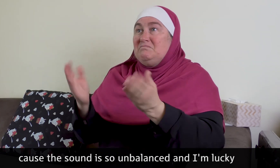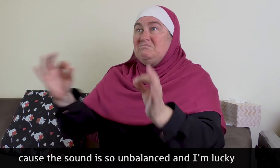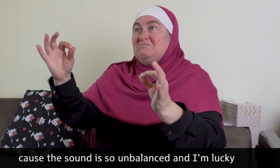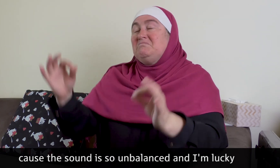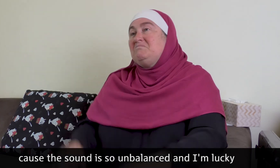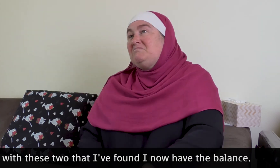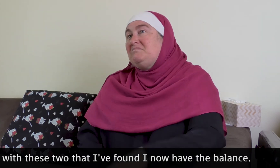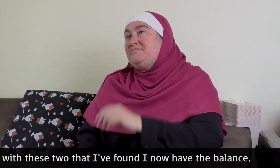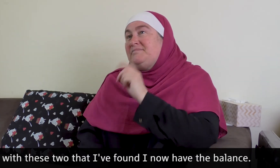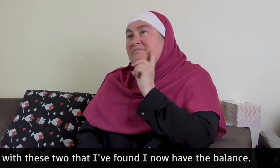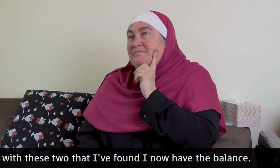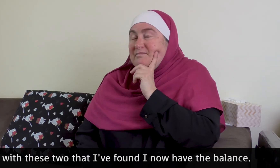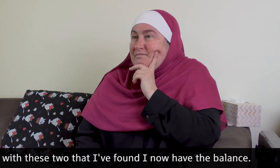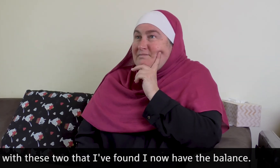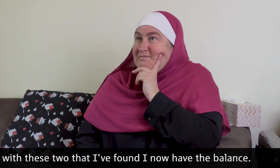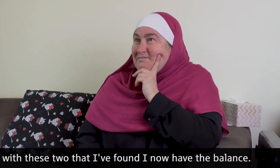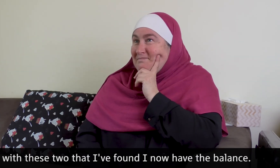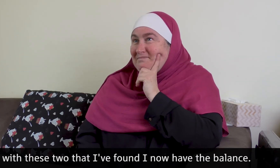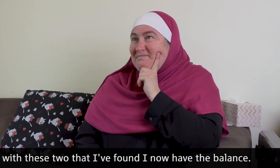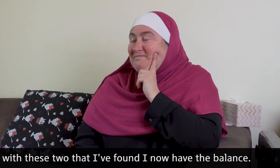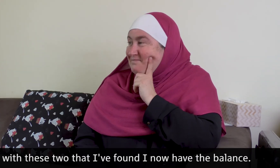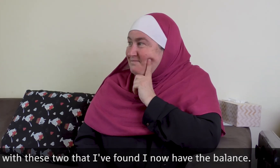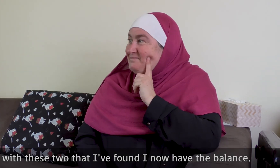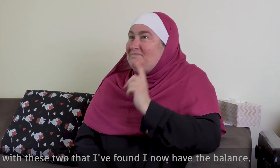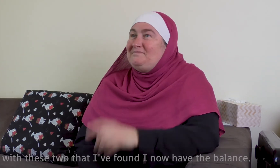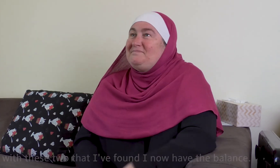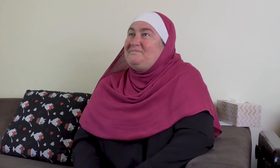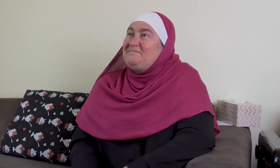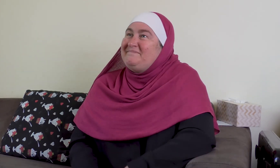I'm lucky with these 2 that I have found, I now have the balance.